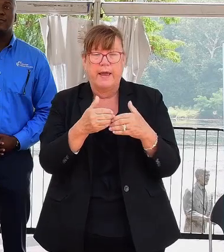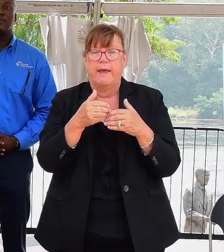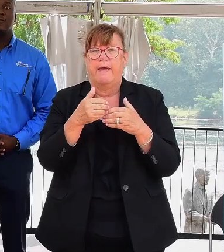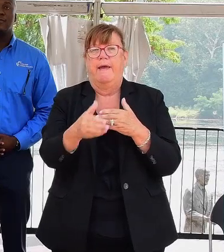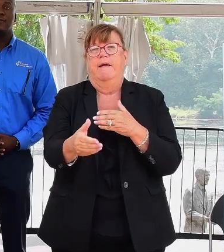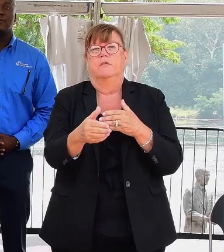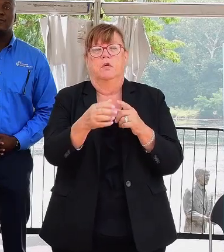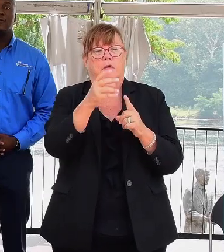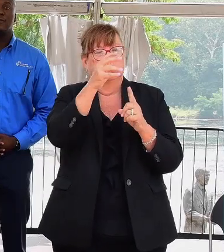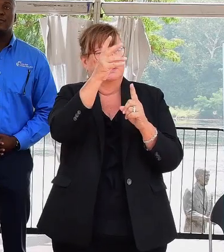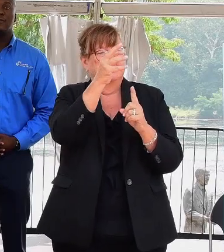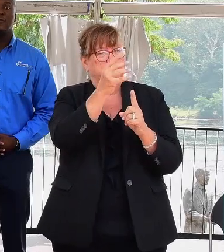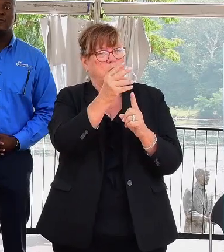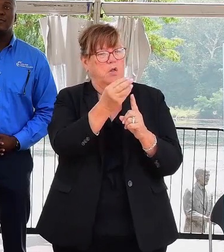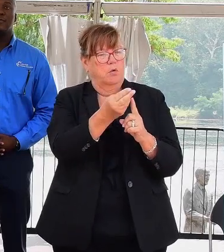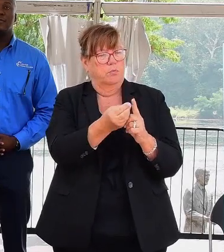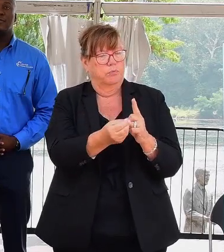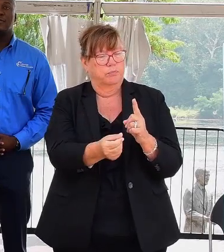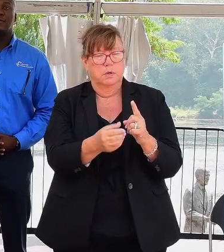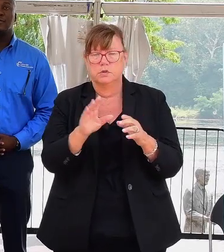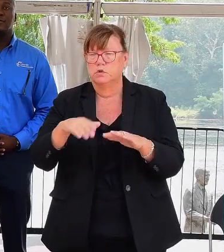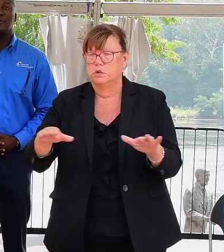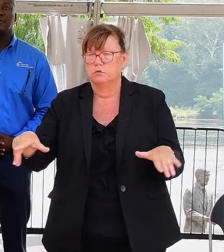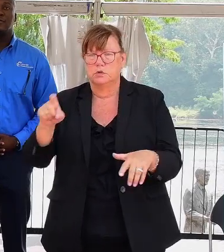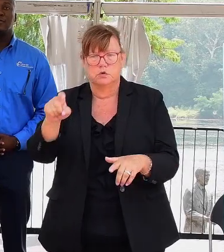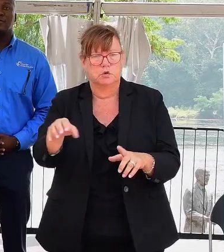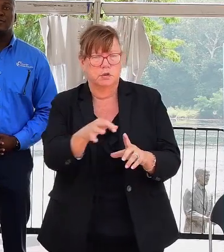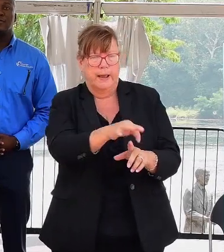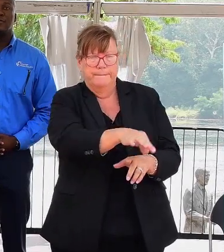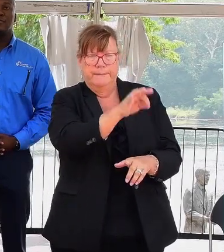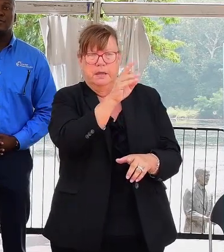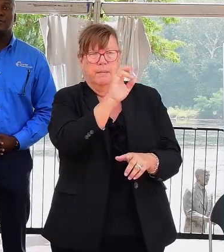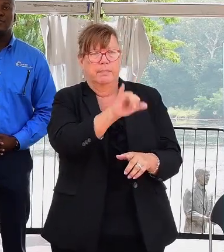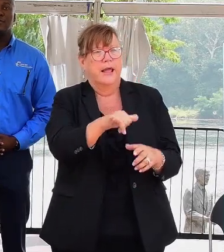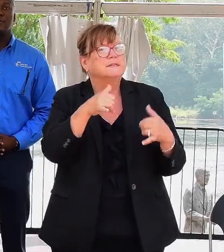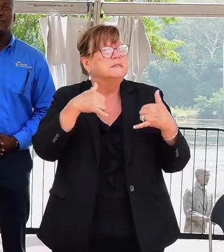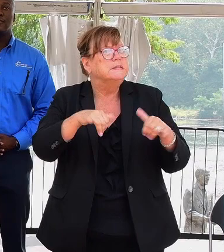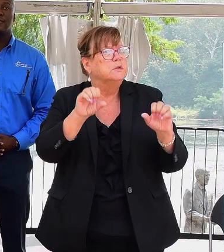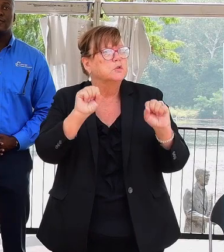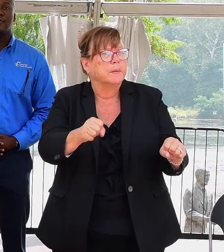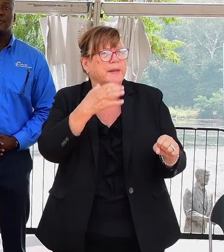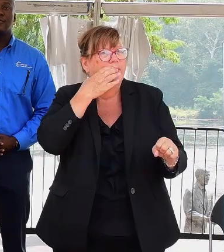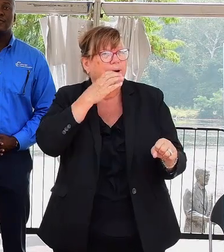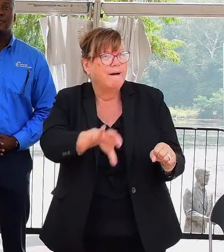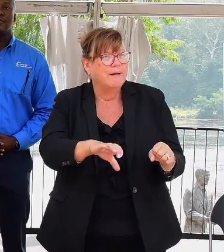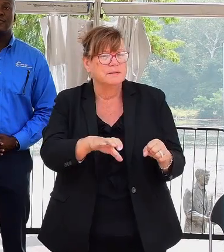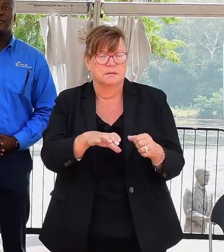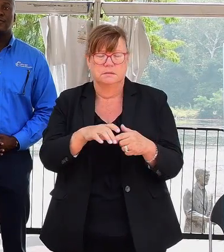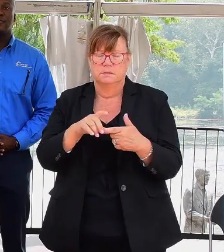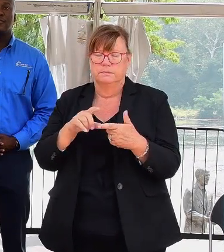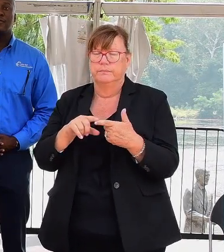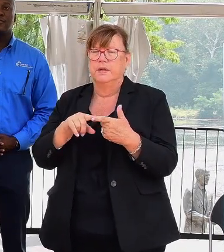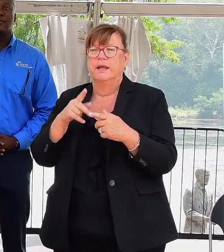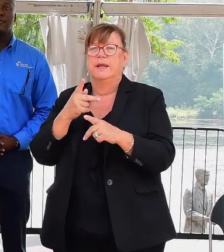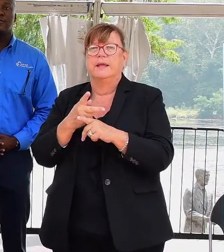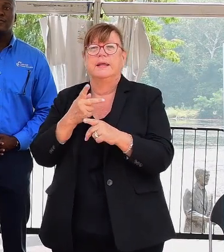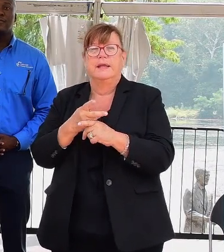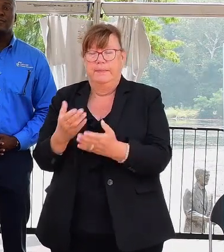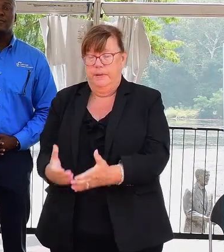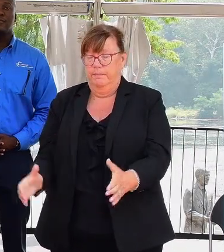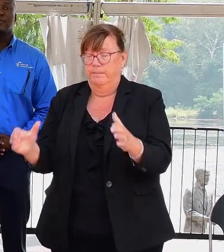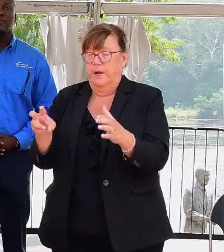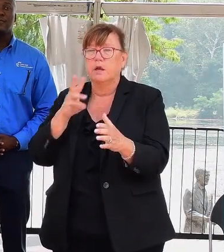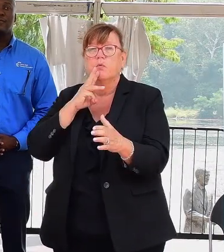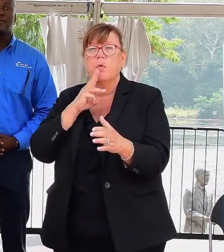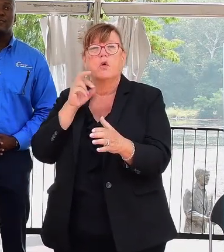never pick up fireworks that may be left over, as they may still be active or hot to the touch. Keep a bucket of water or